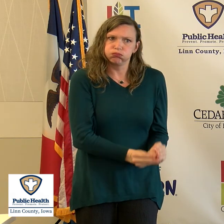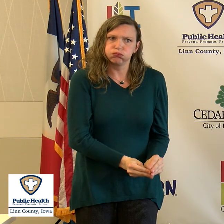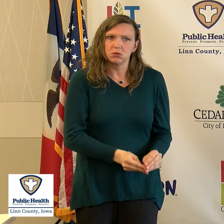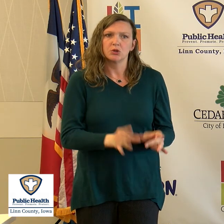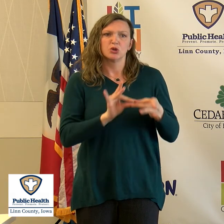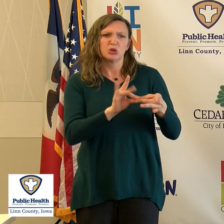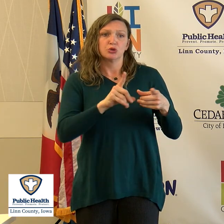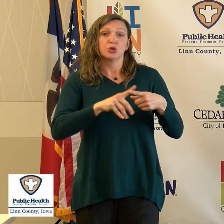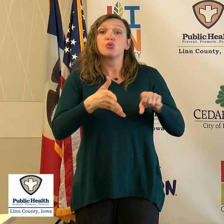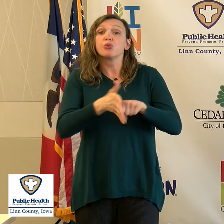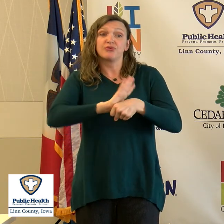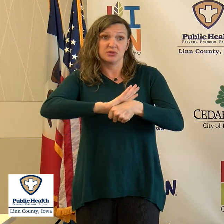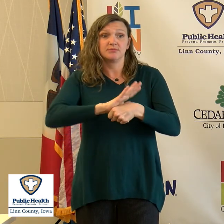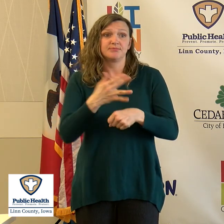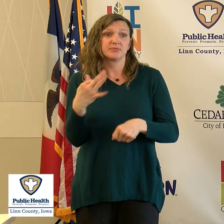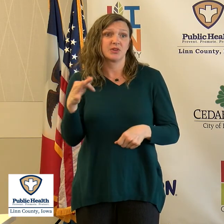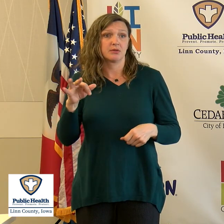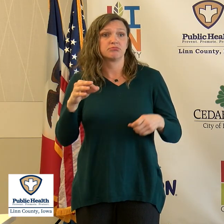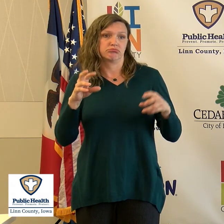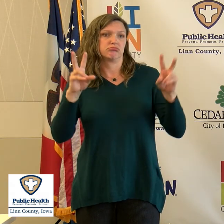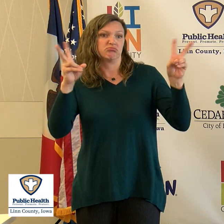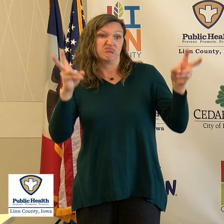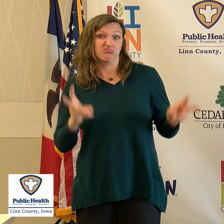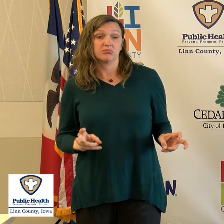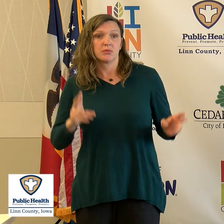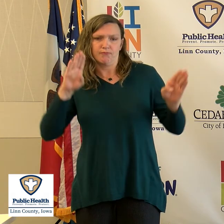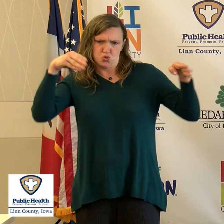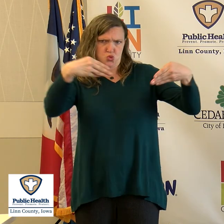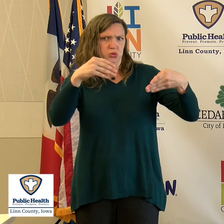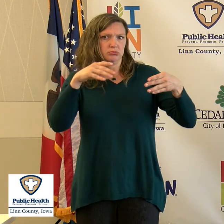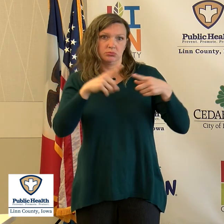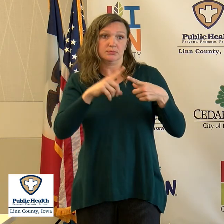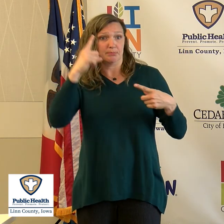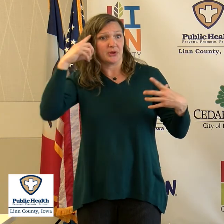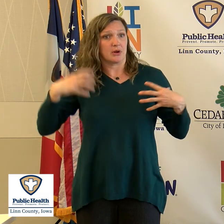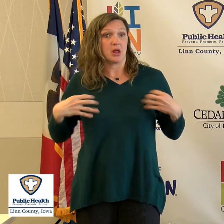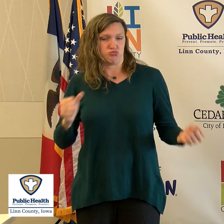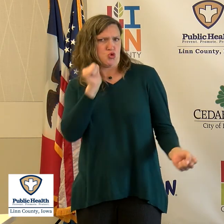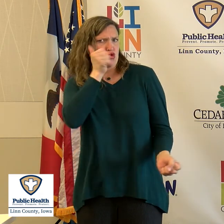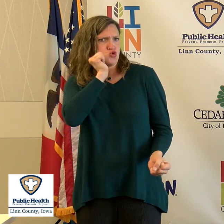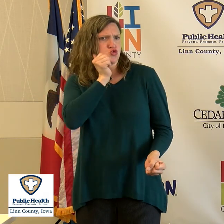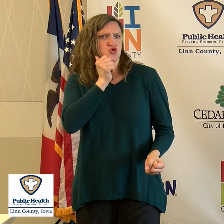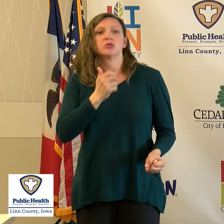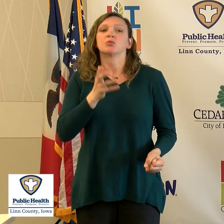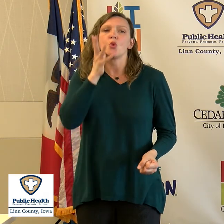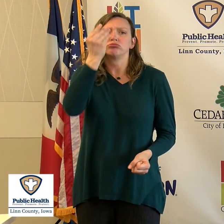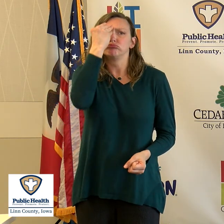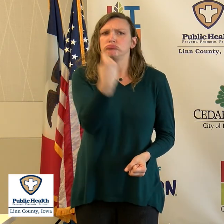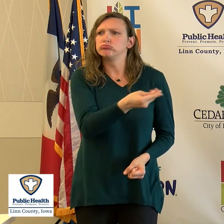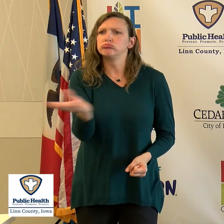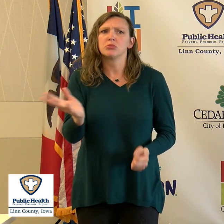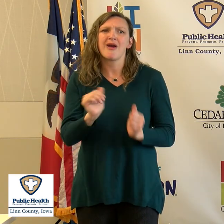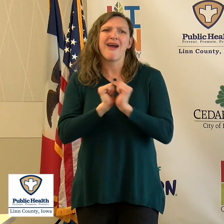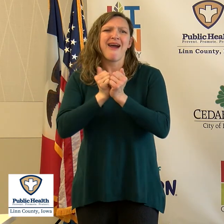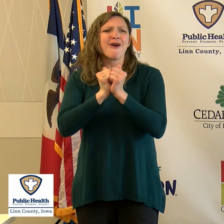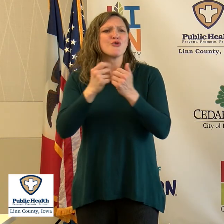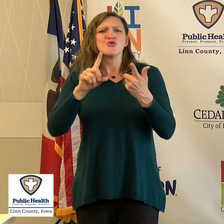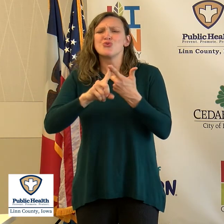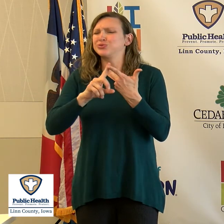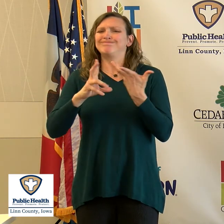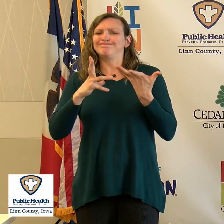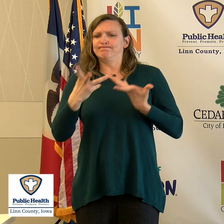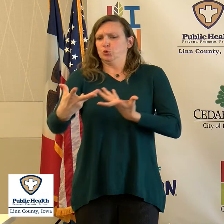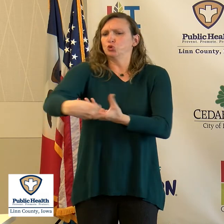Tomorrow's virtual town hall topic is mental health. More information on how you can participate in the weekly town